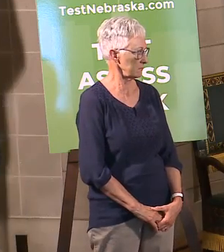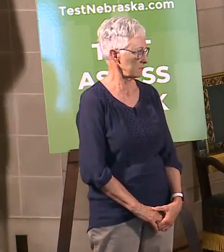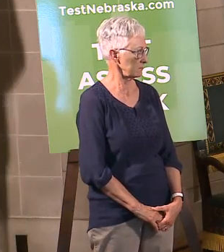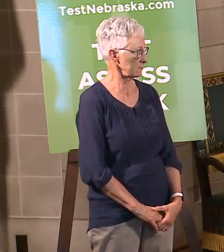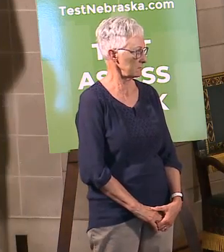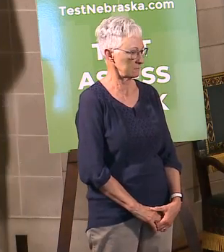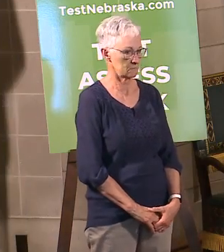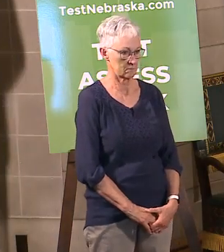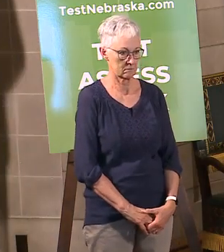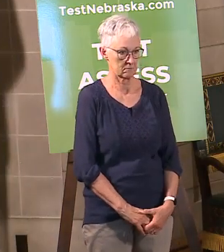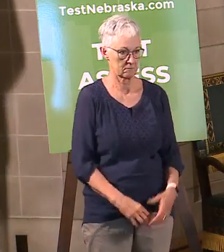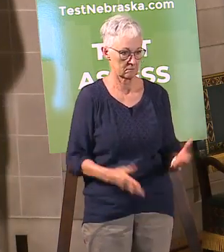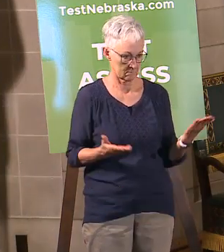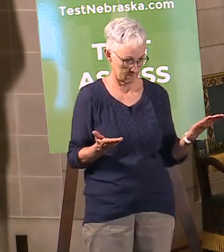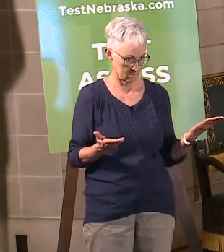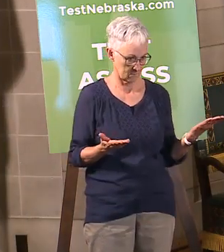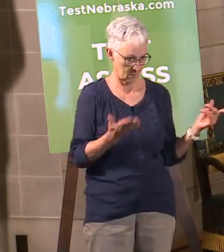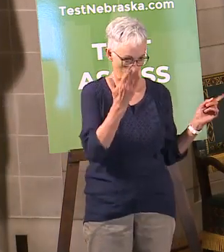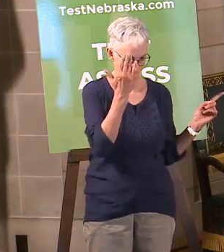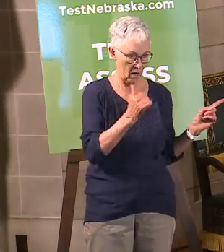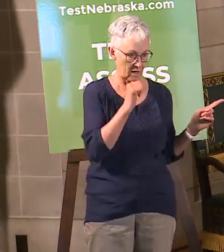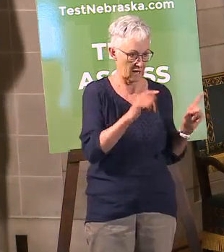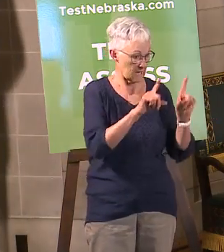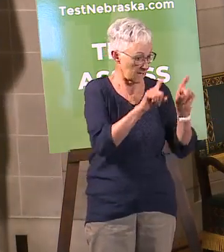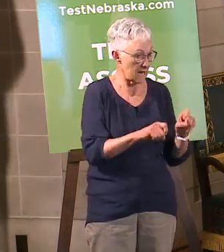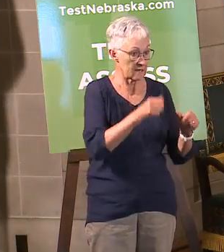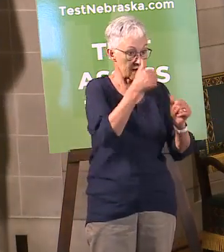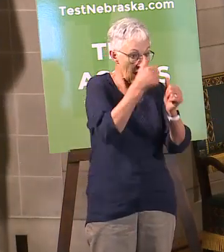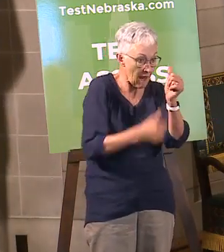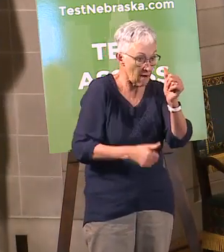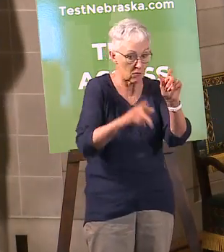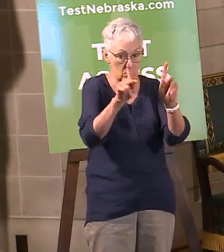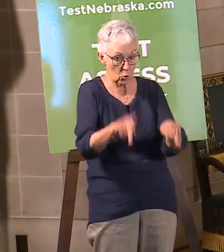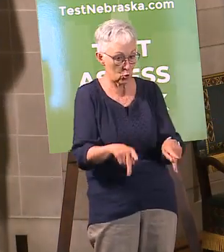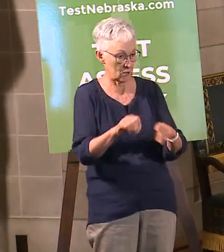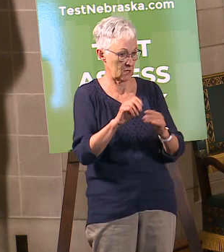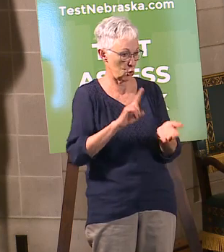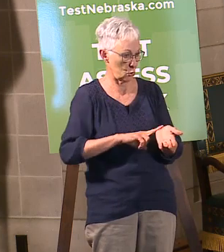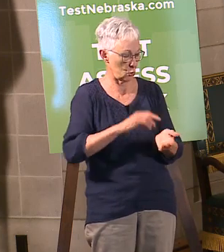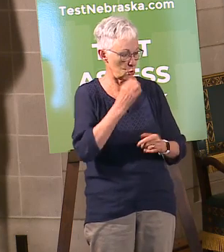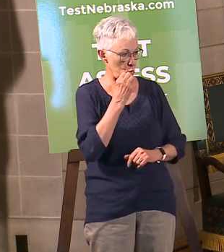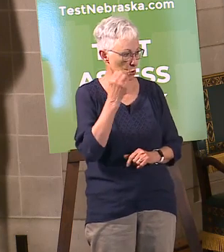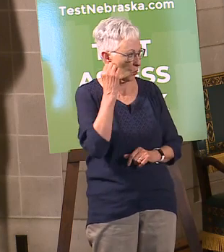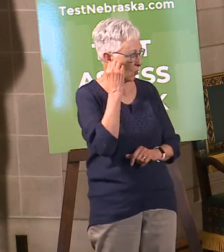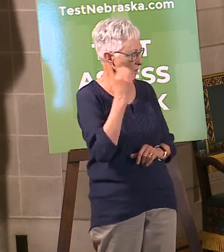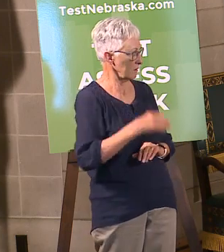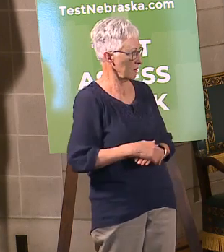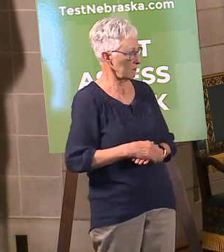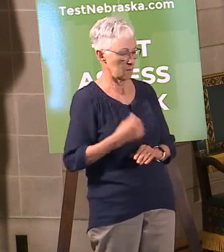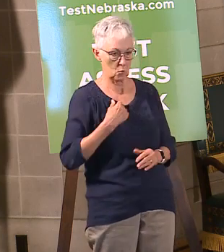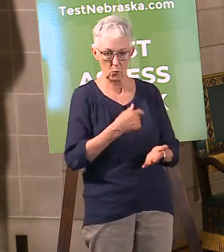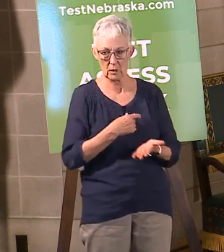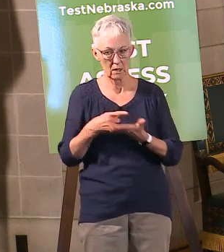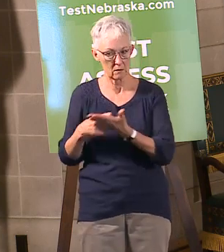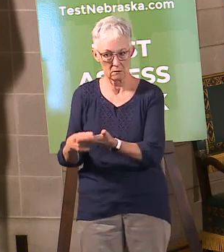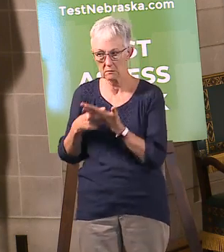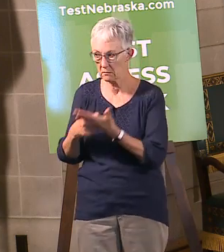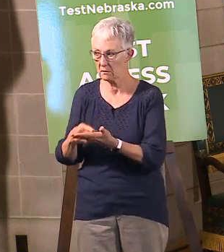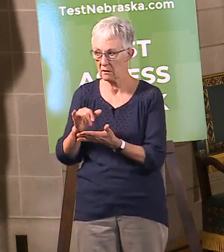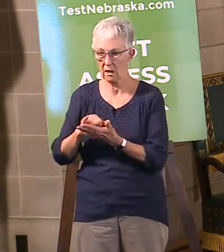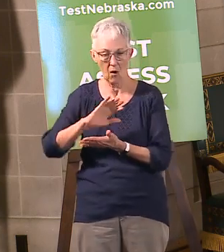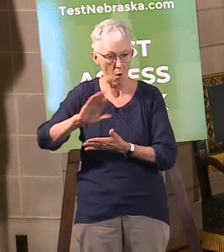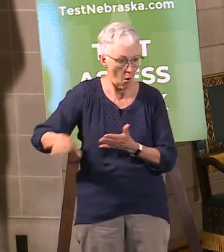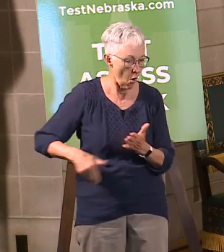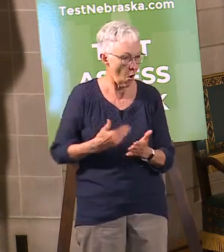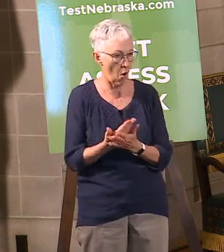So why not just test every long-term care resident? And obviously we have discussions about this all the time. And